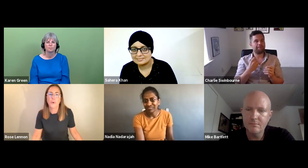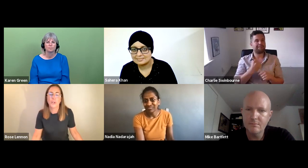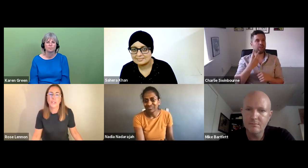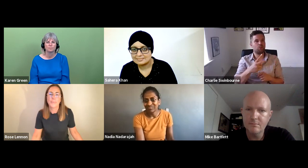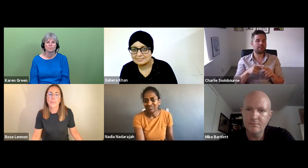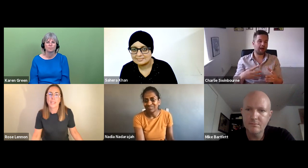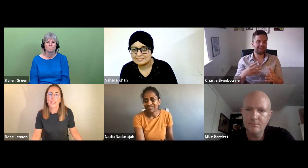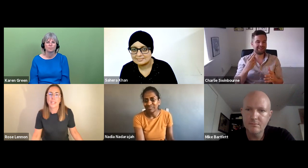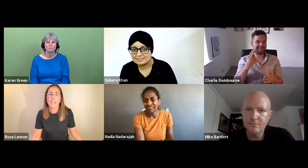before,